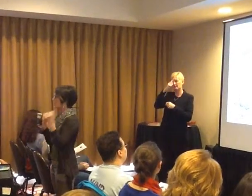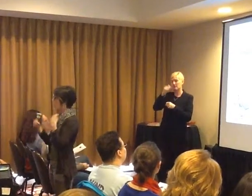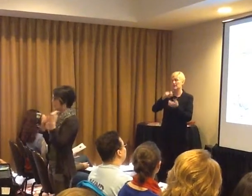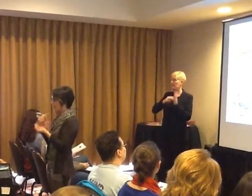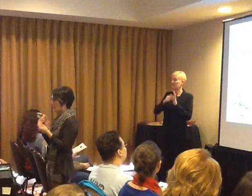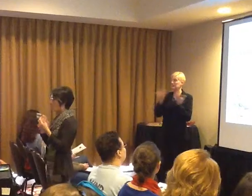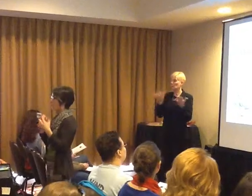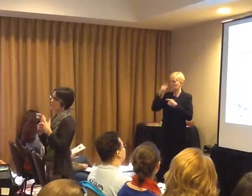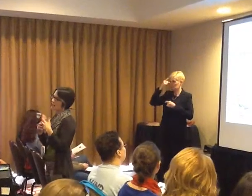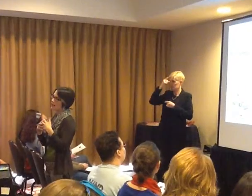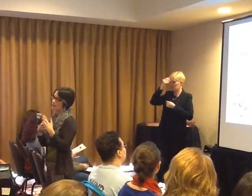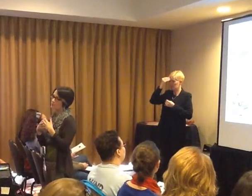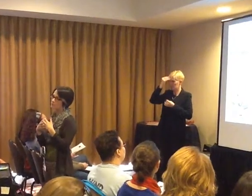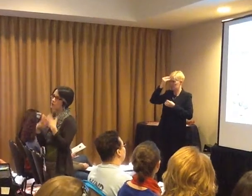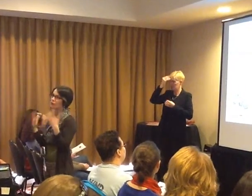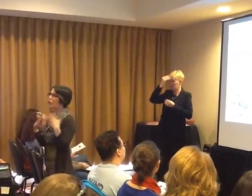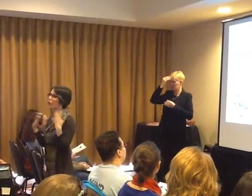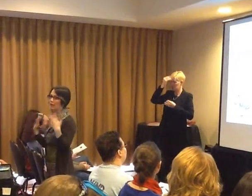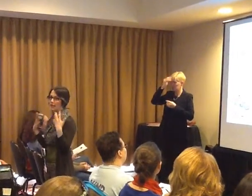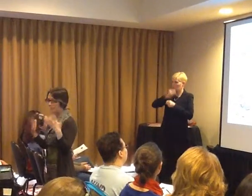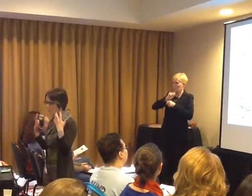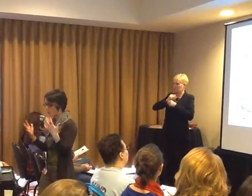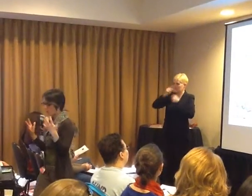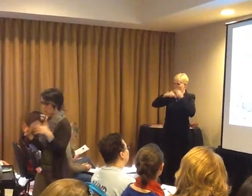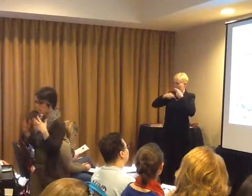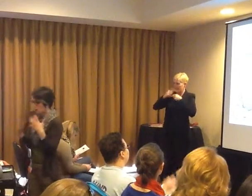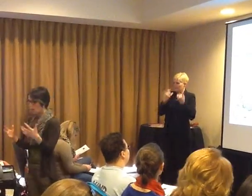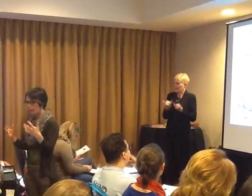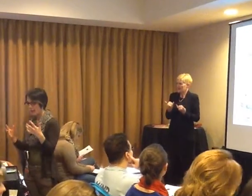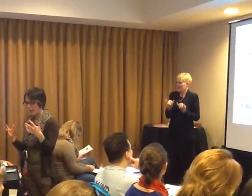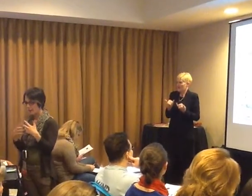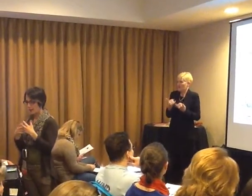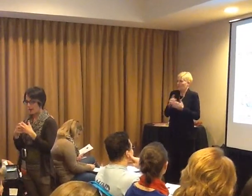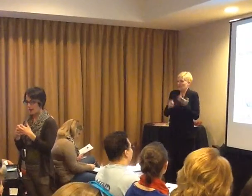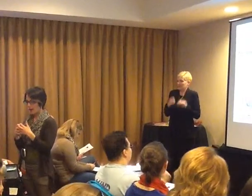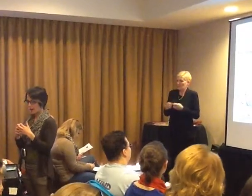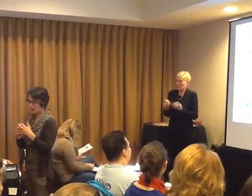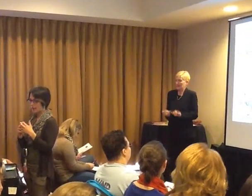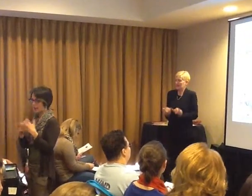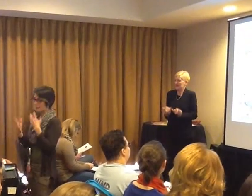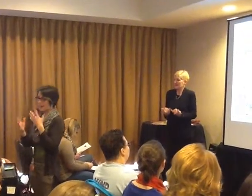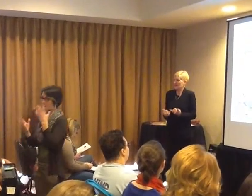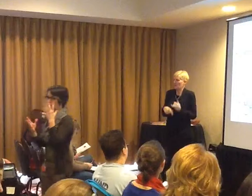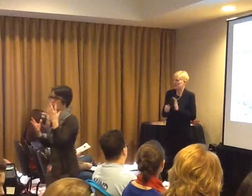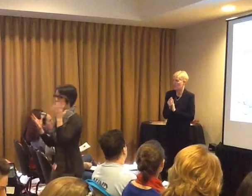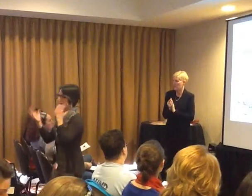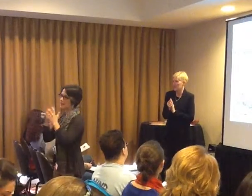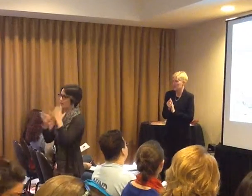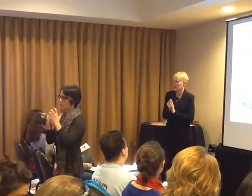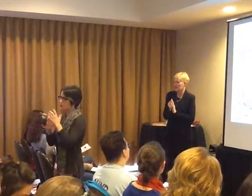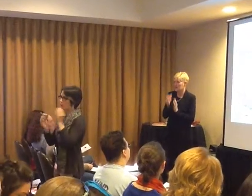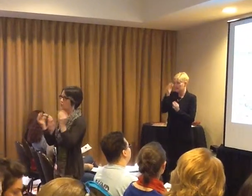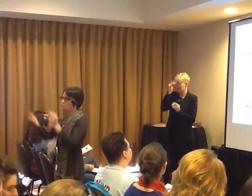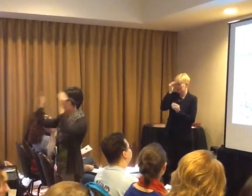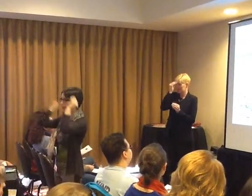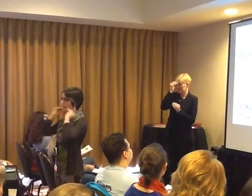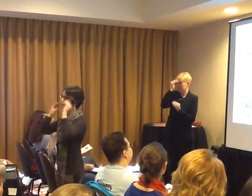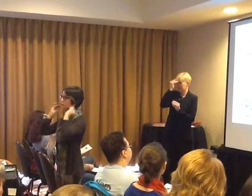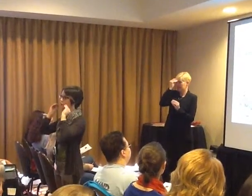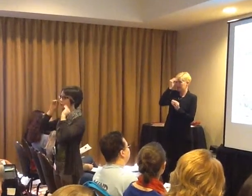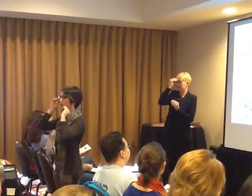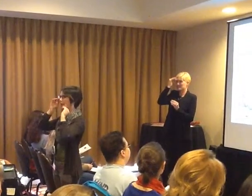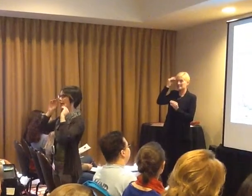doing right now when current, in the moment, what is going on, that you take that information and you put